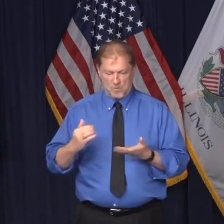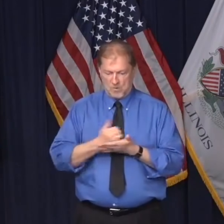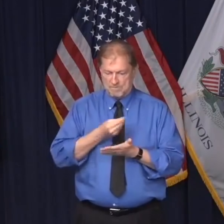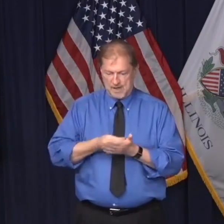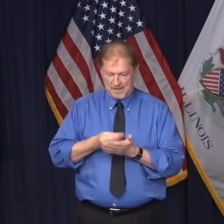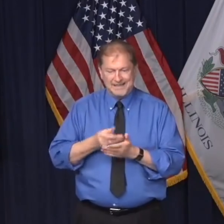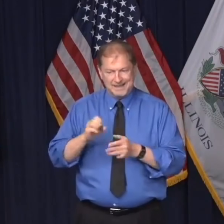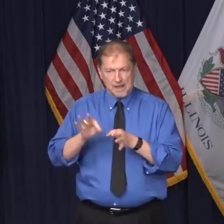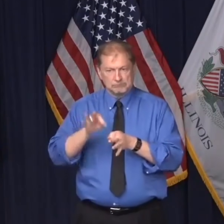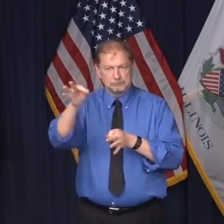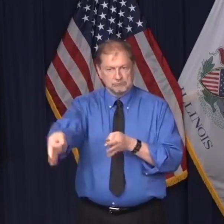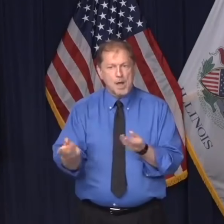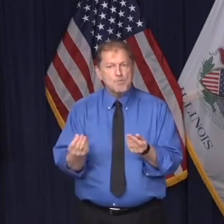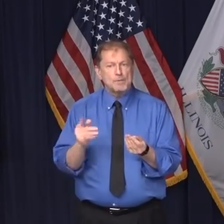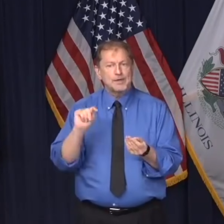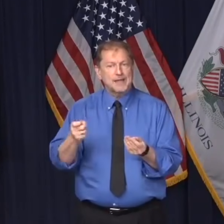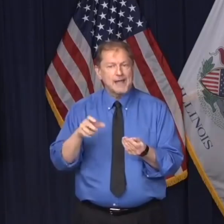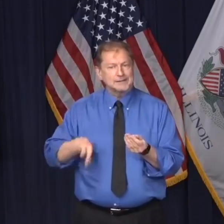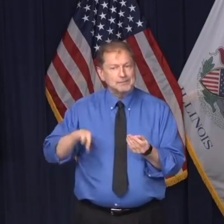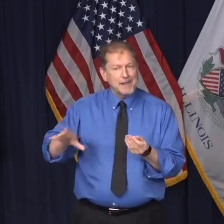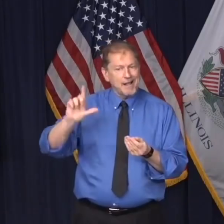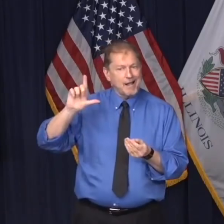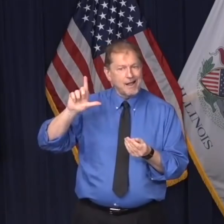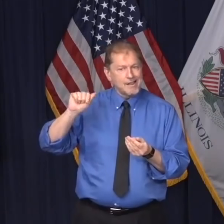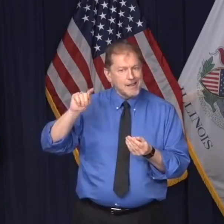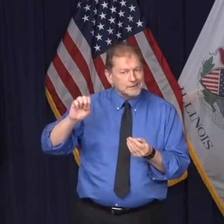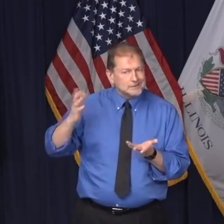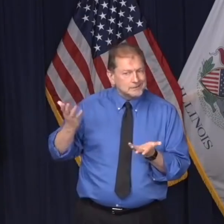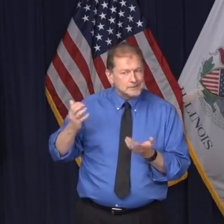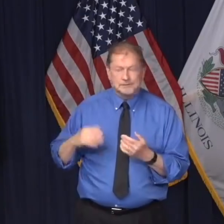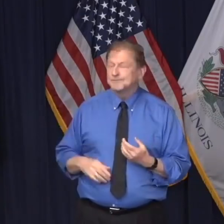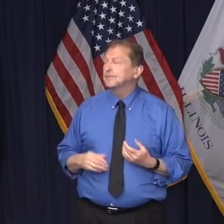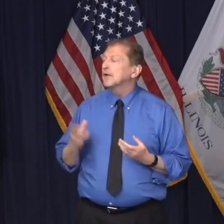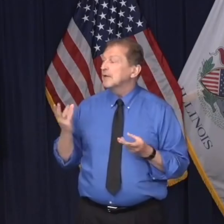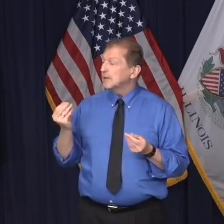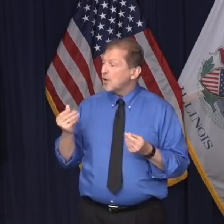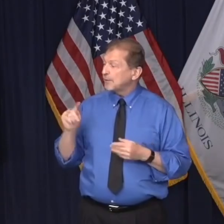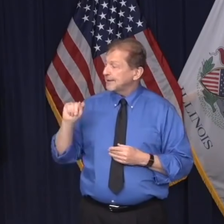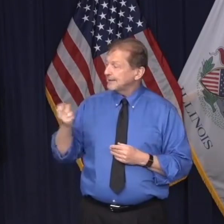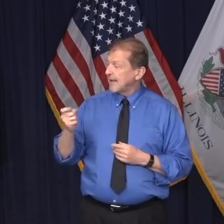Yeah. As you know, property taxes are